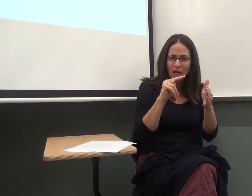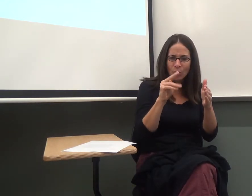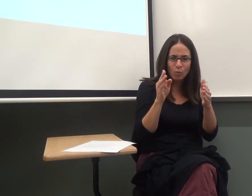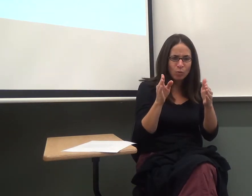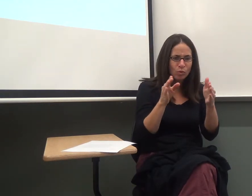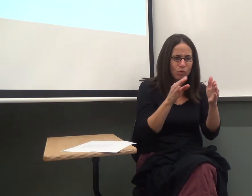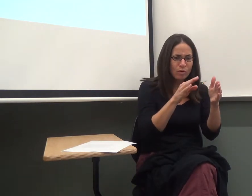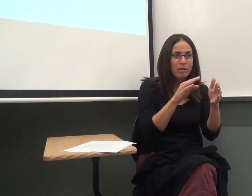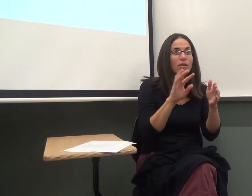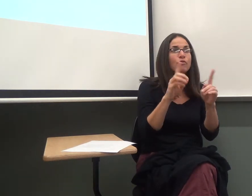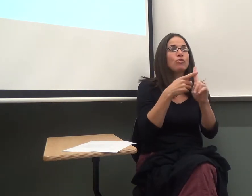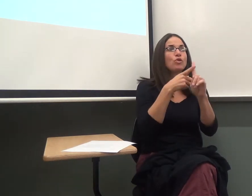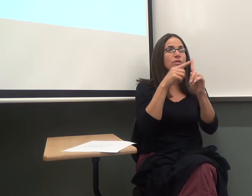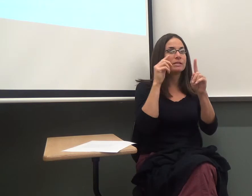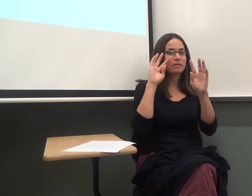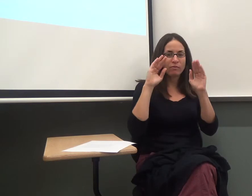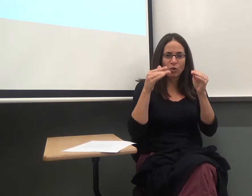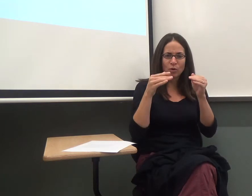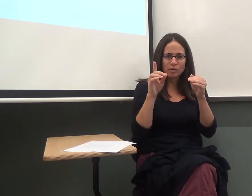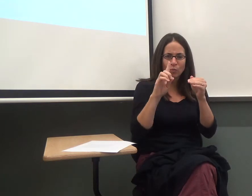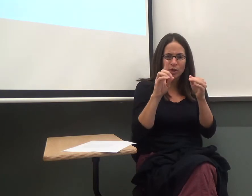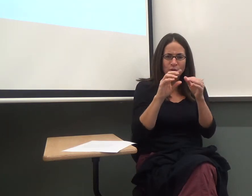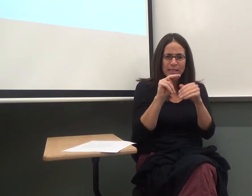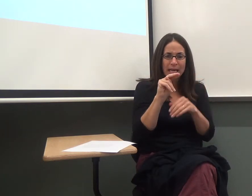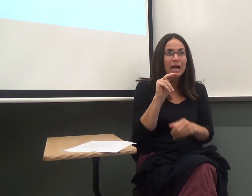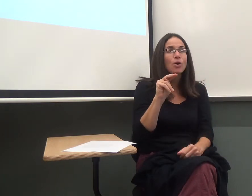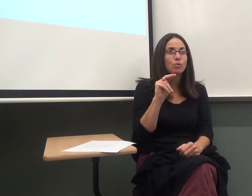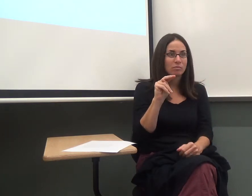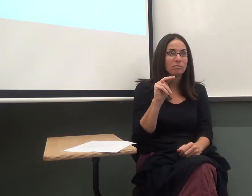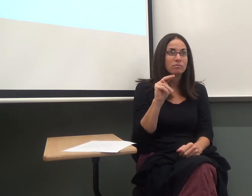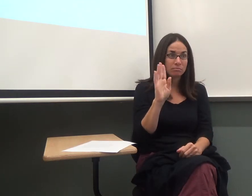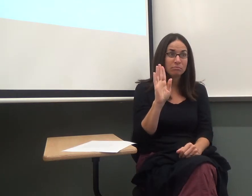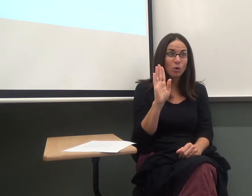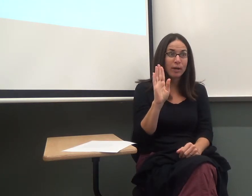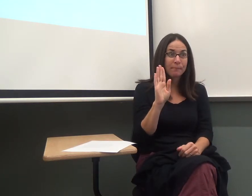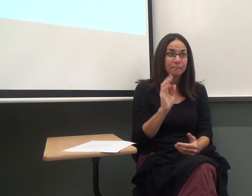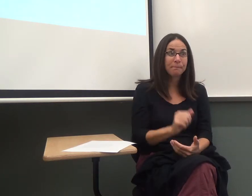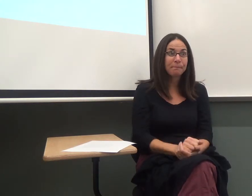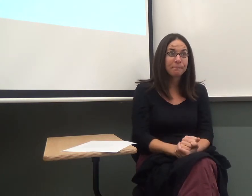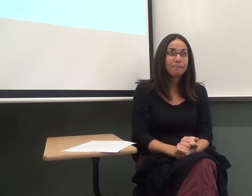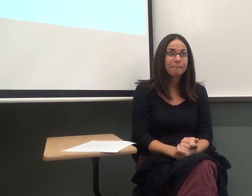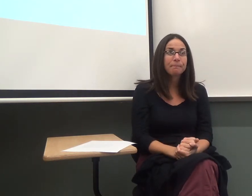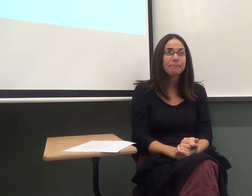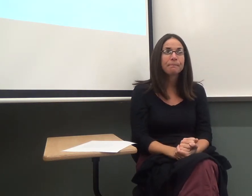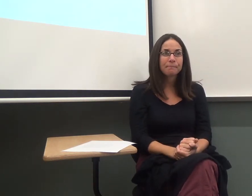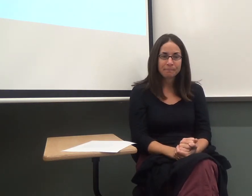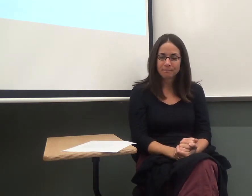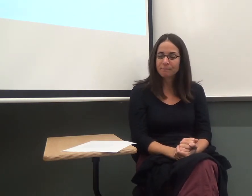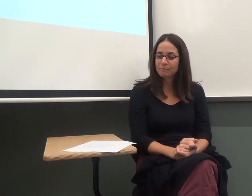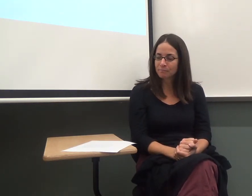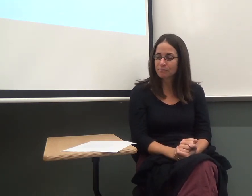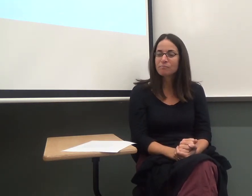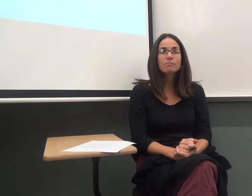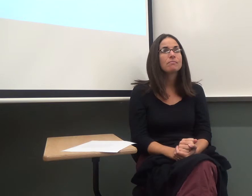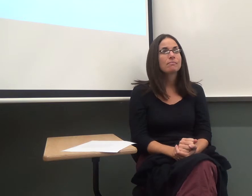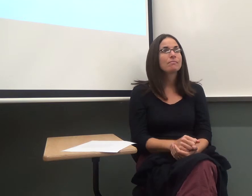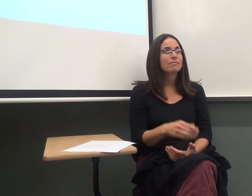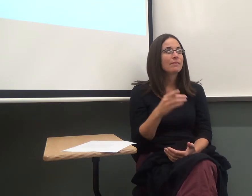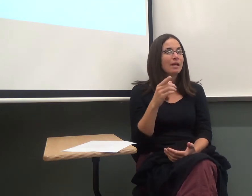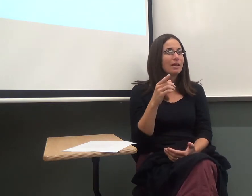cross off the list. Let's keep trying. Let's do one more sentence, and then I'm going to let you guys get out of here for the day because you all look a little bit like overwhelmed